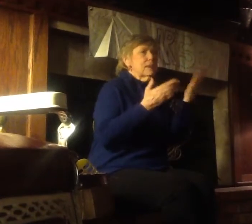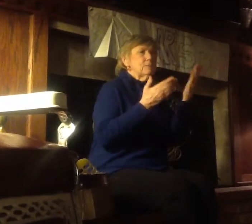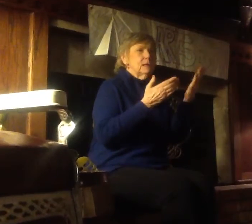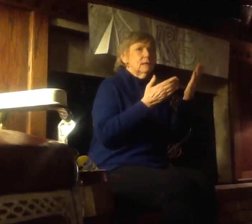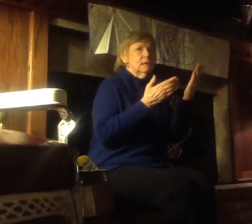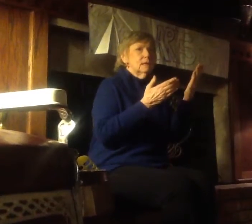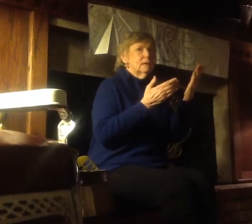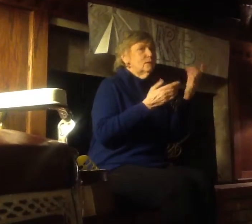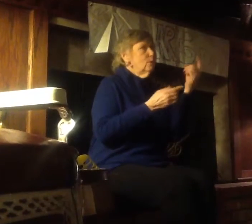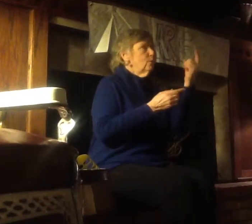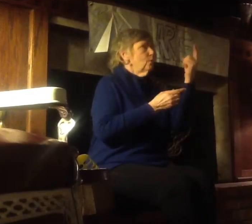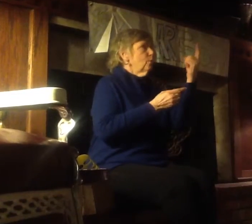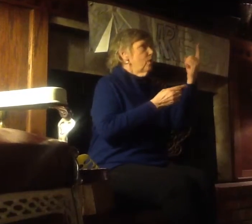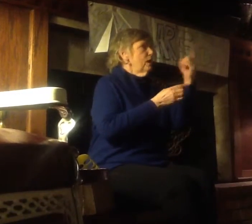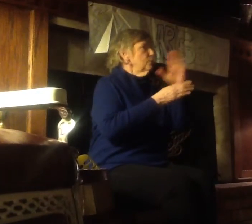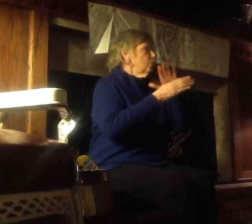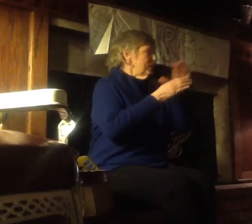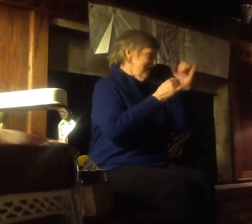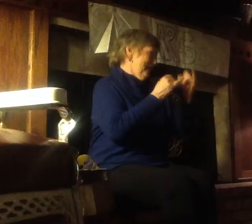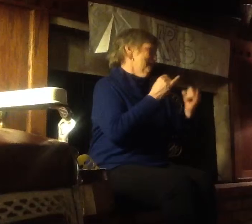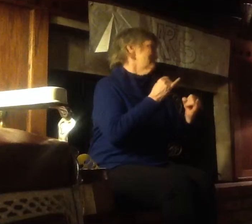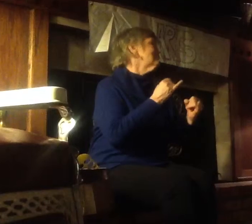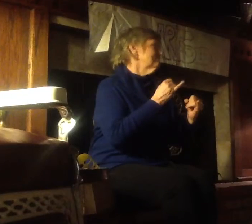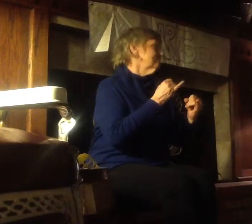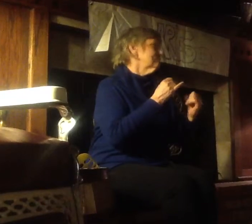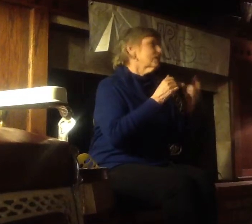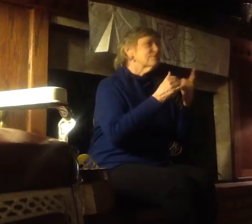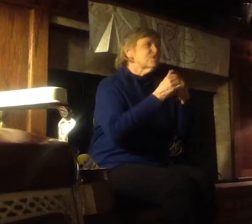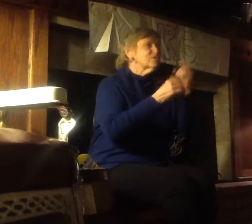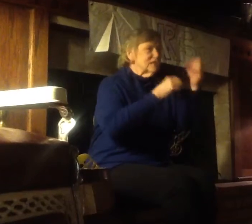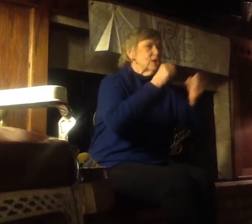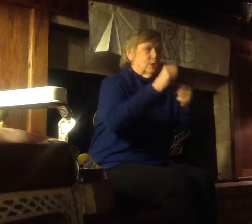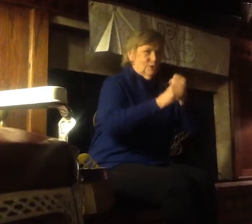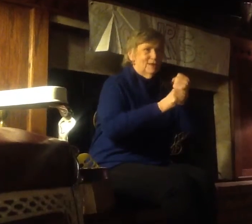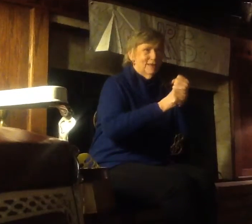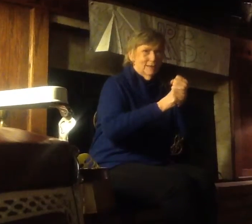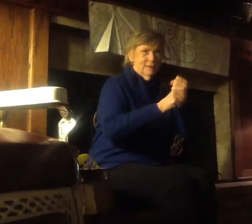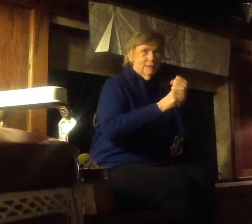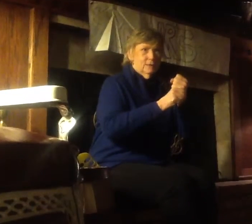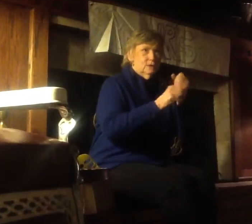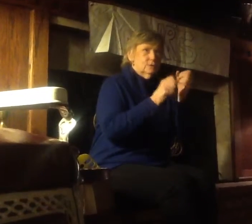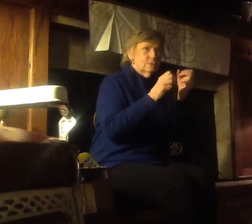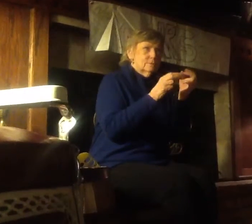week, maybe 1 weekend. First year.